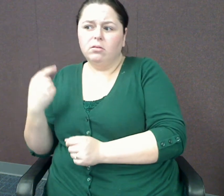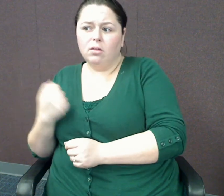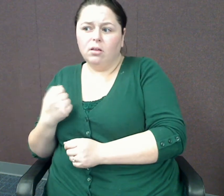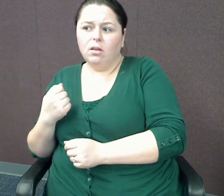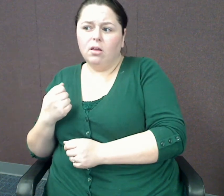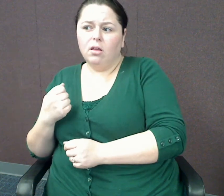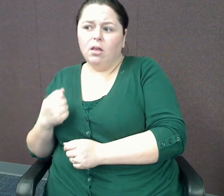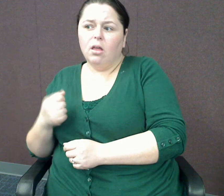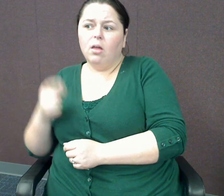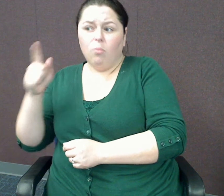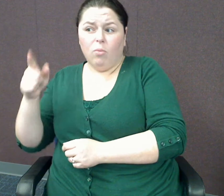You did it.